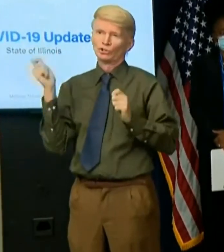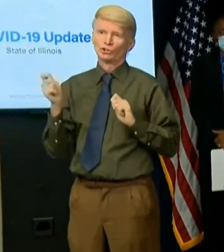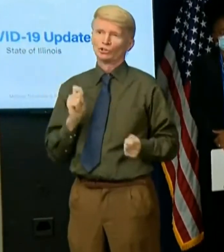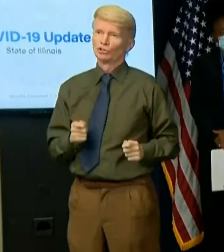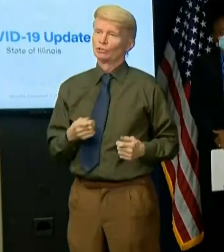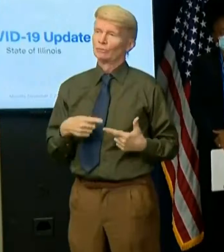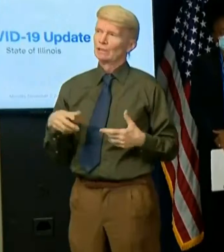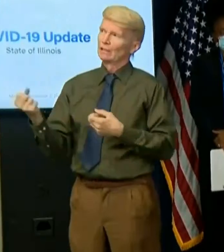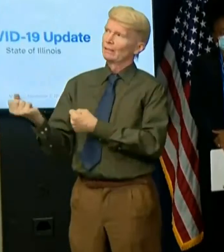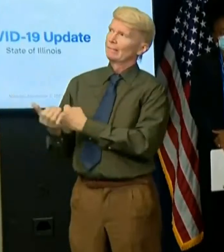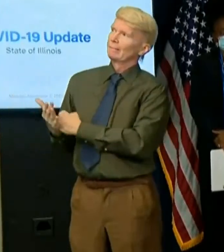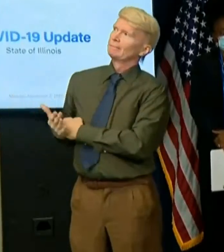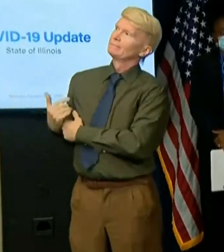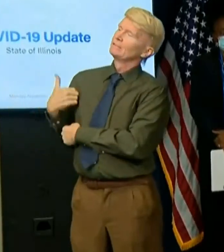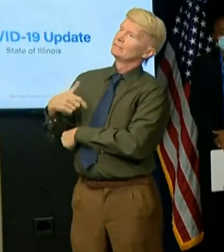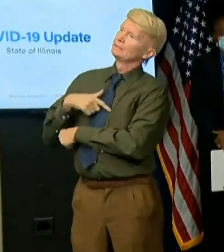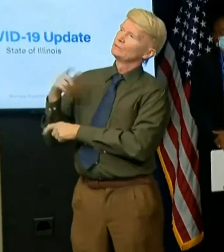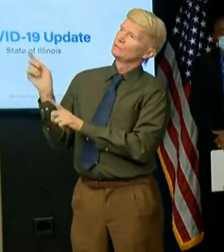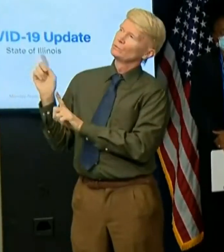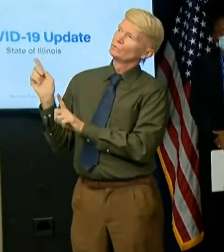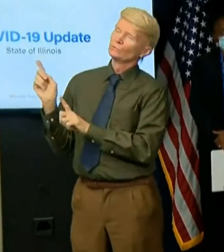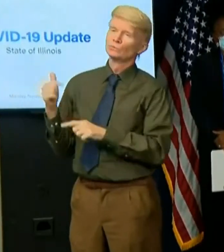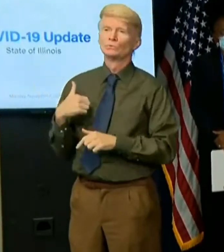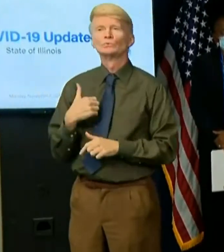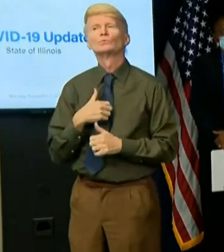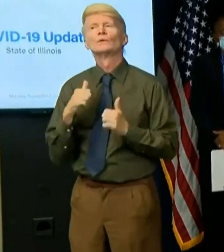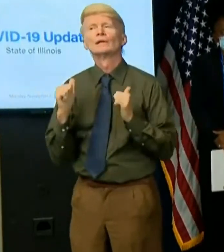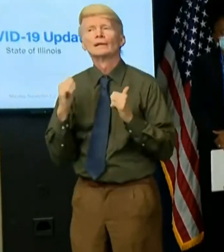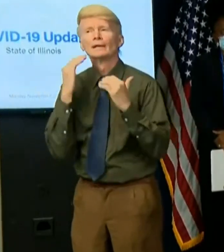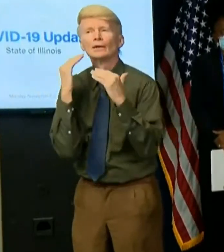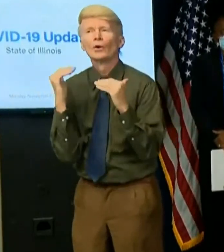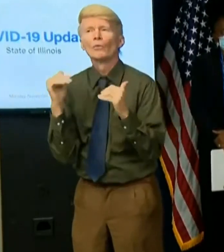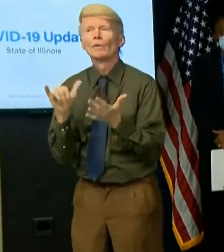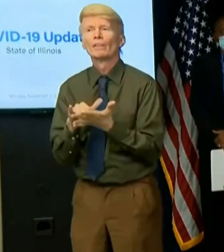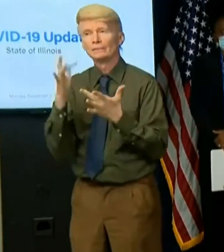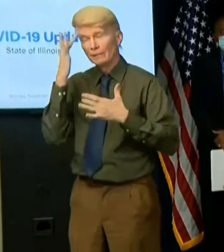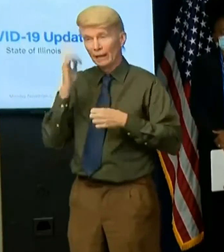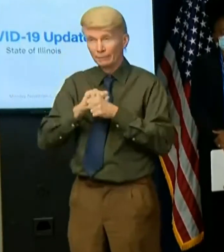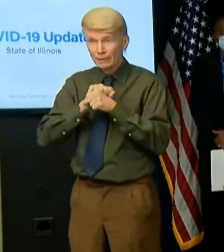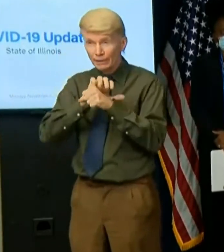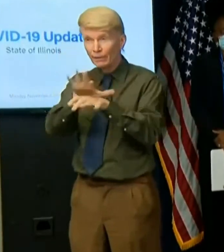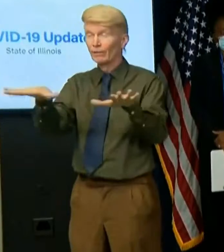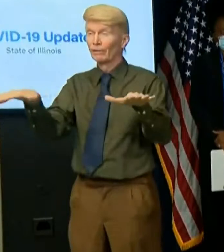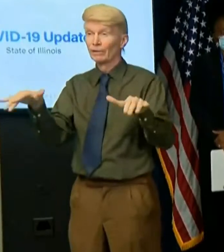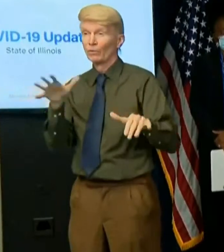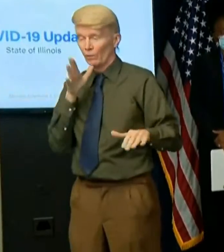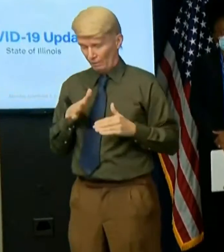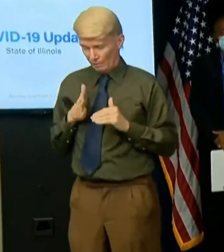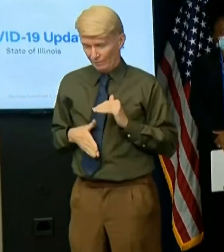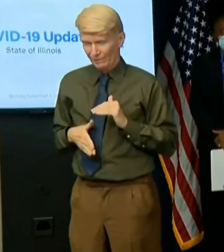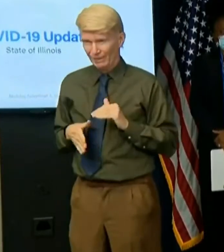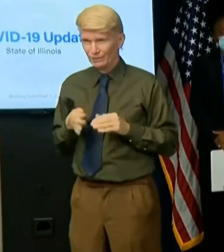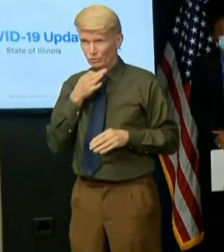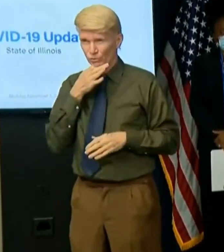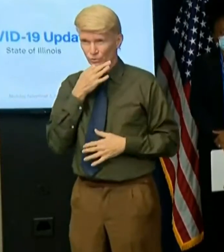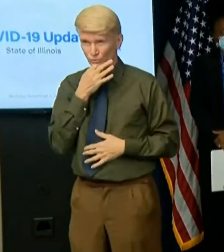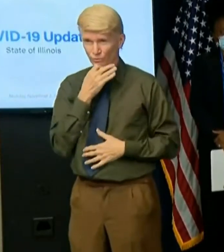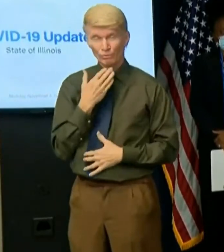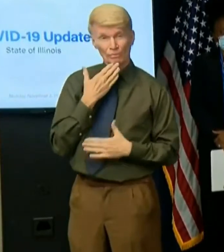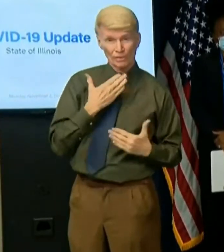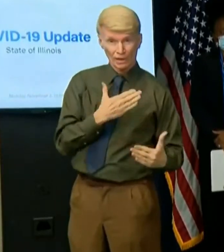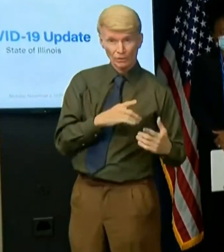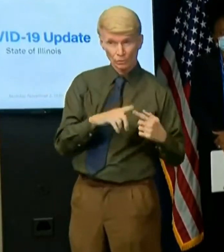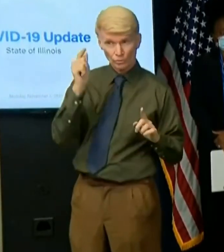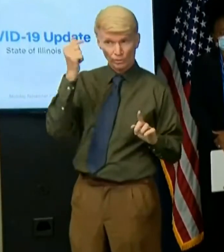for us. We are staying positive and hope this pandemic ends soon. Thank you to the